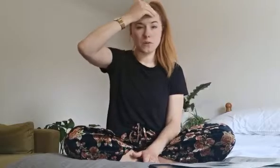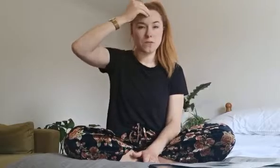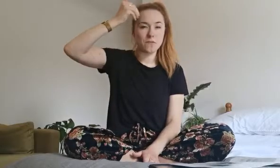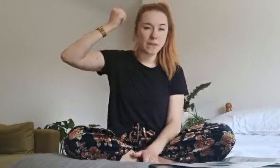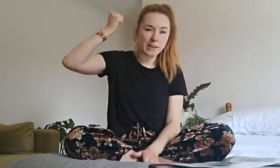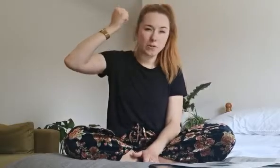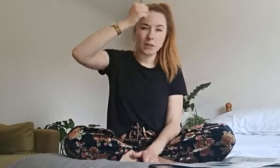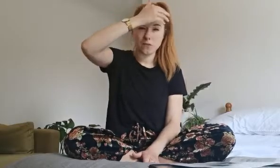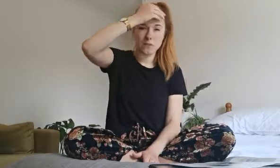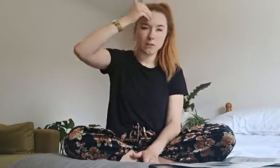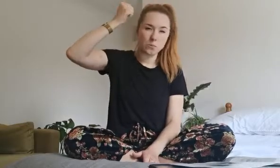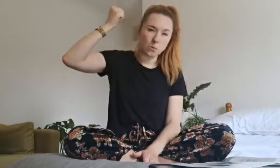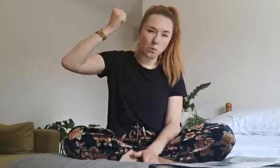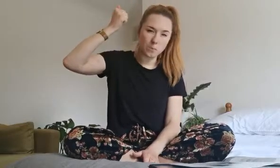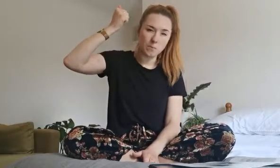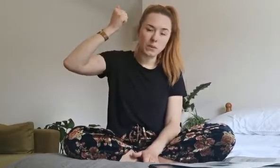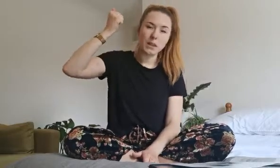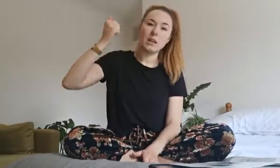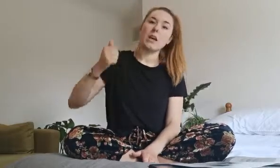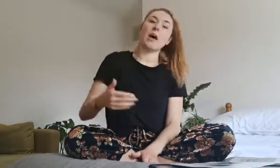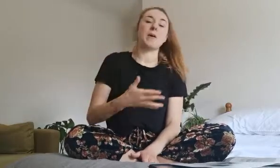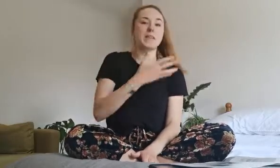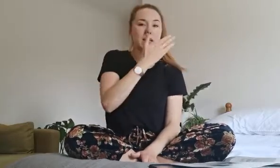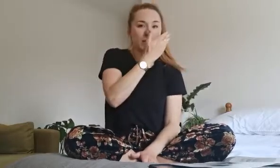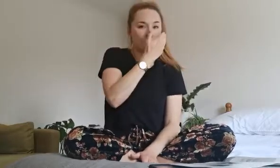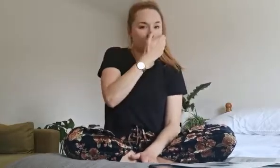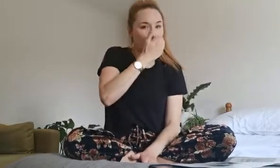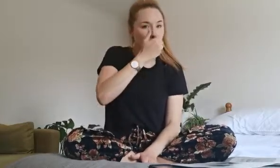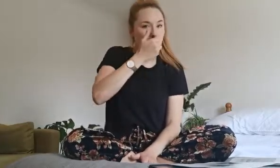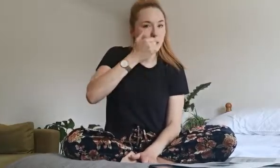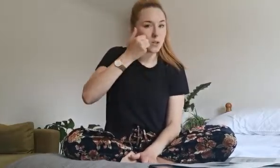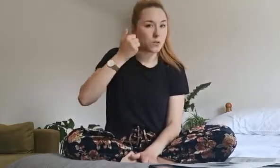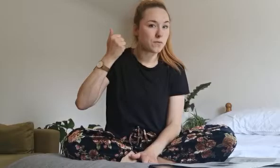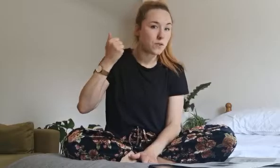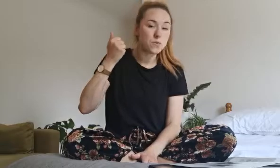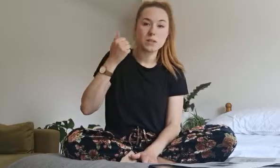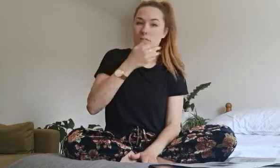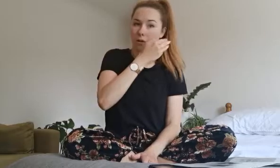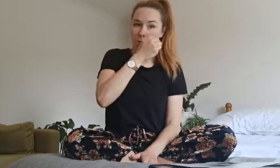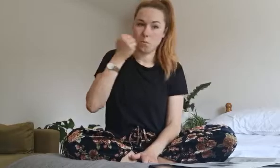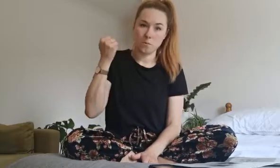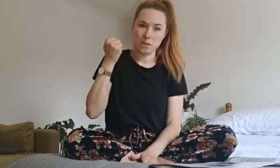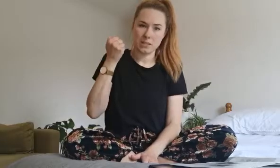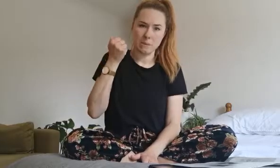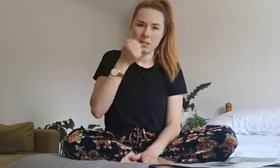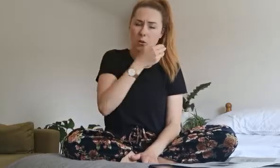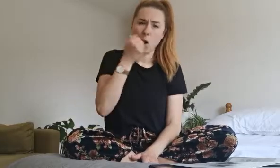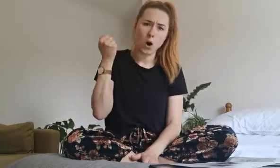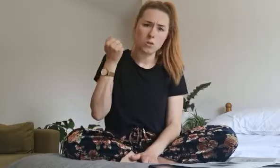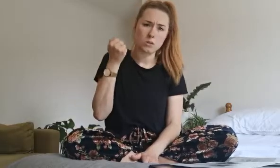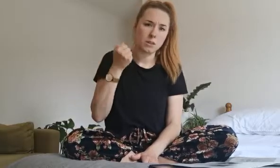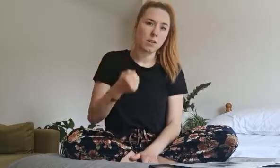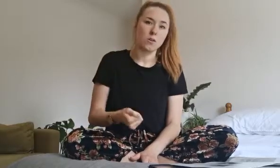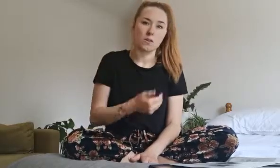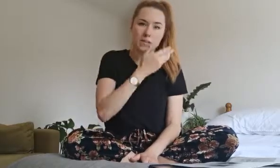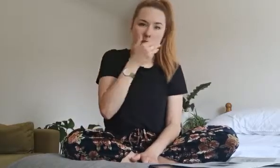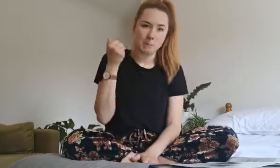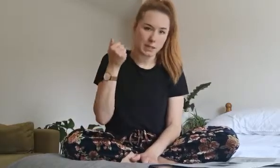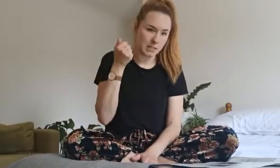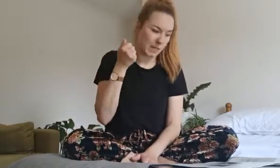you feel when you feel warm. And this is warm when your food is very warm, when it's a bit too hot, or if it's spicy.